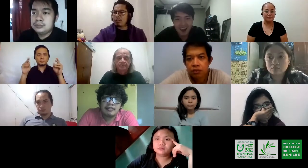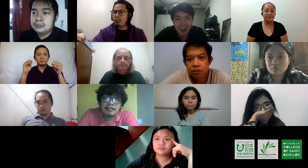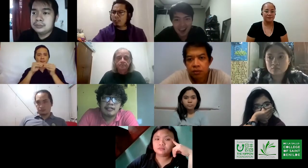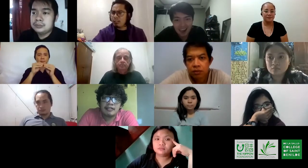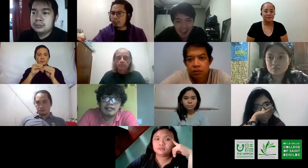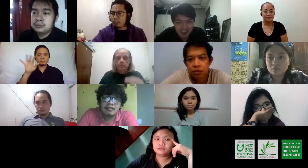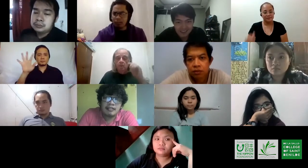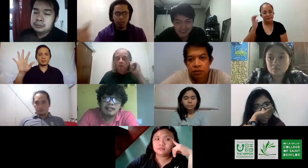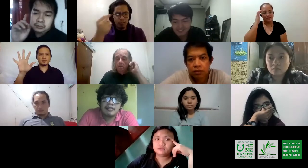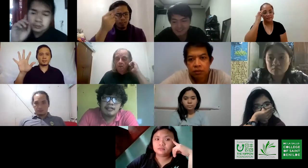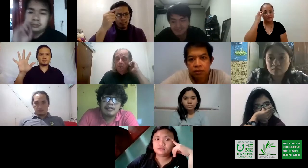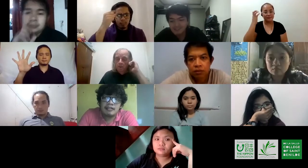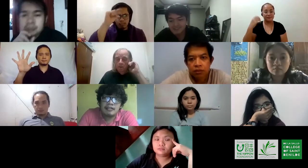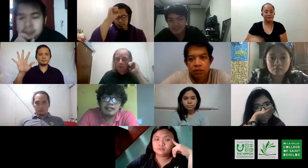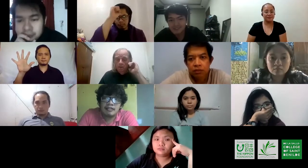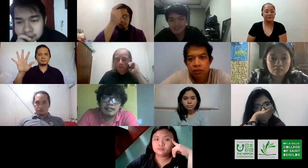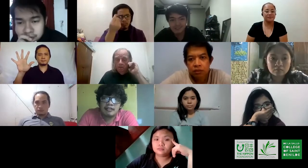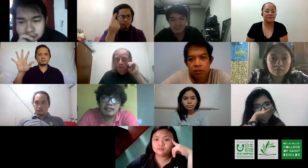All right.